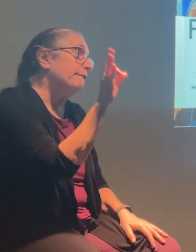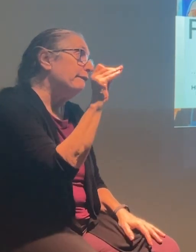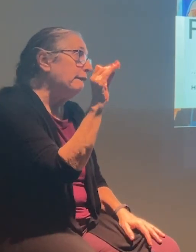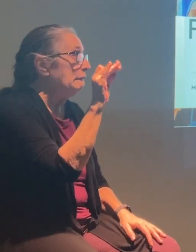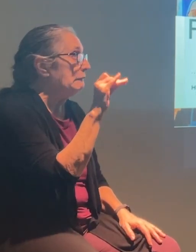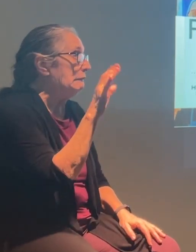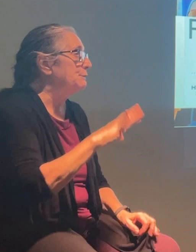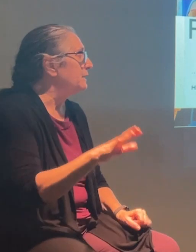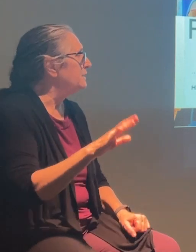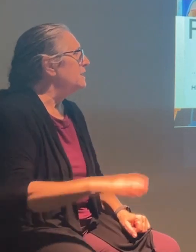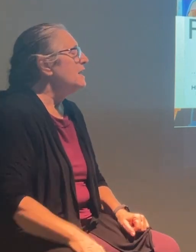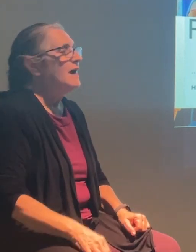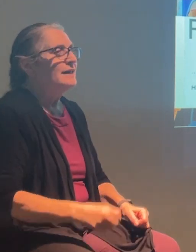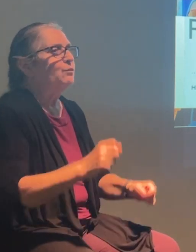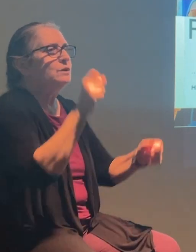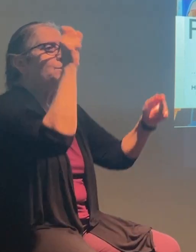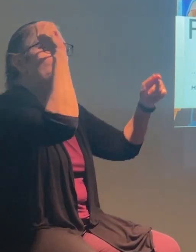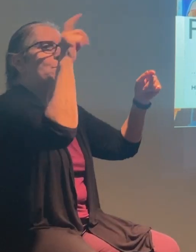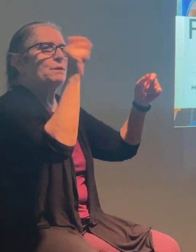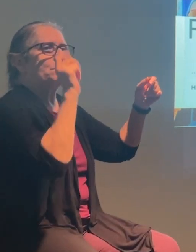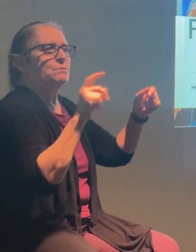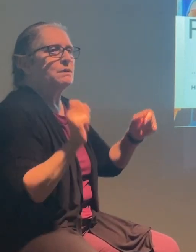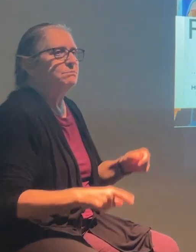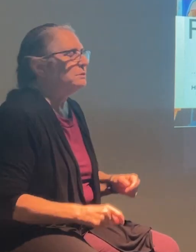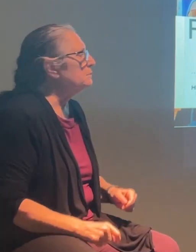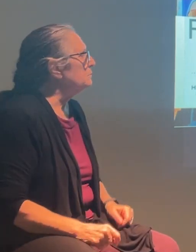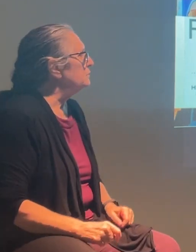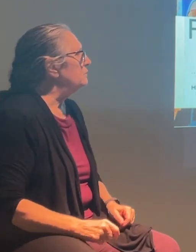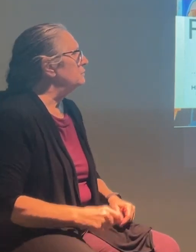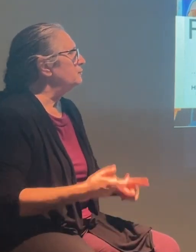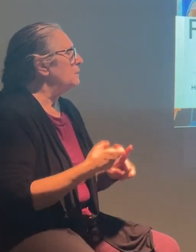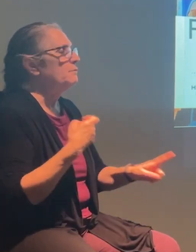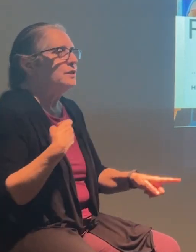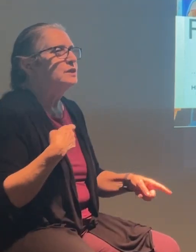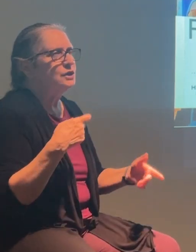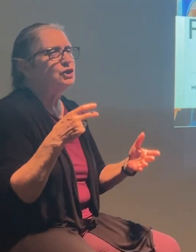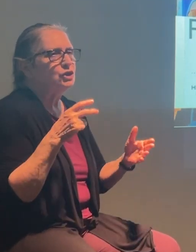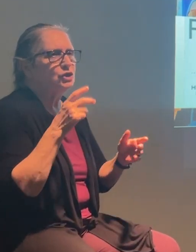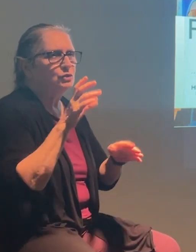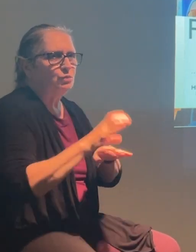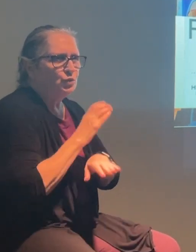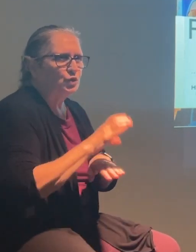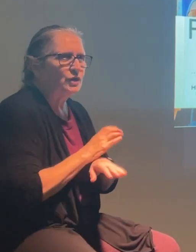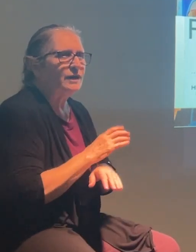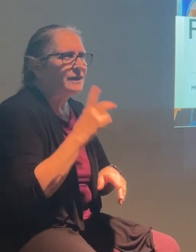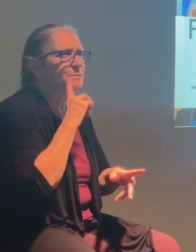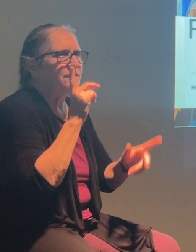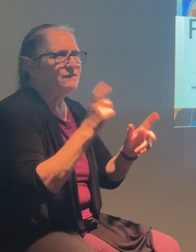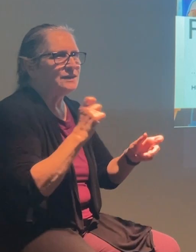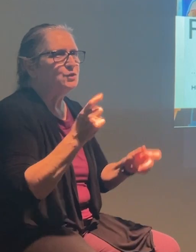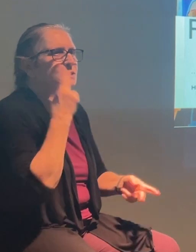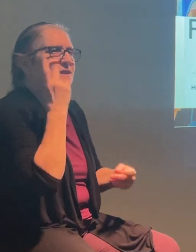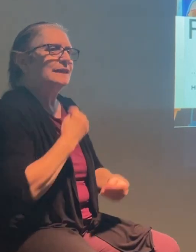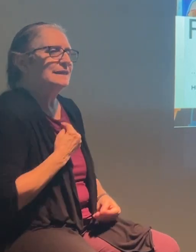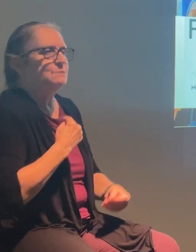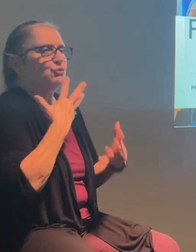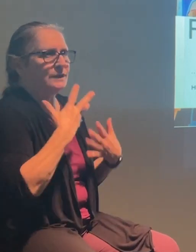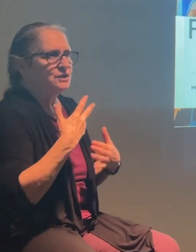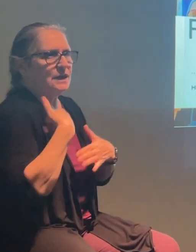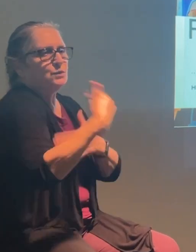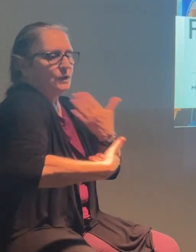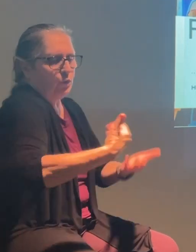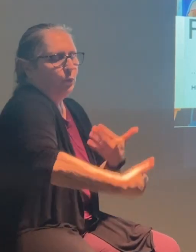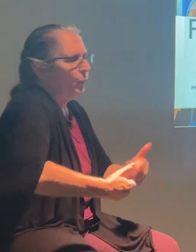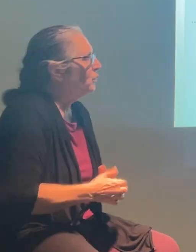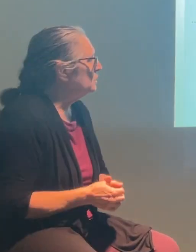And I'm going to do some bullet points. I'm going to read the bullet points from the computer because it's much faster. And then you'll see a lot more illustrations as we go in.